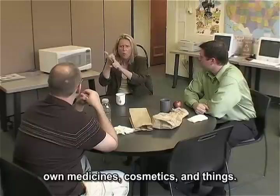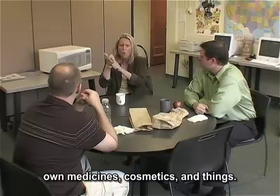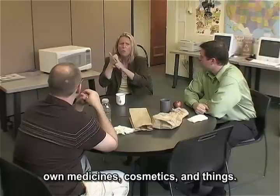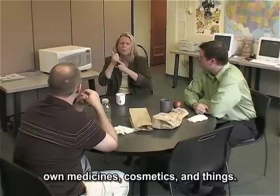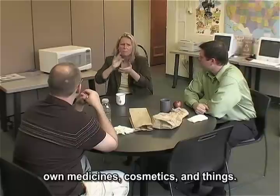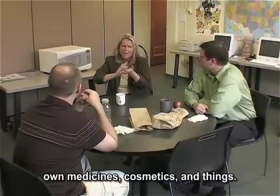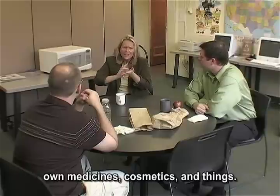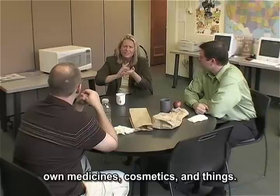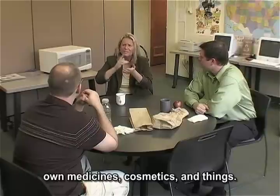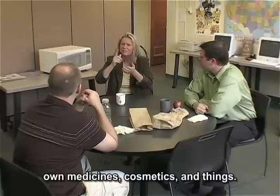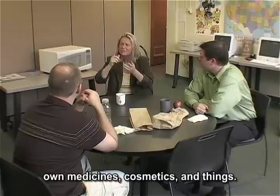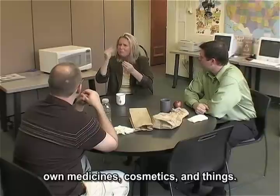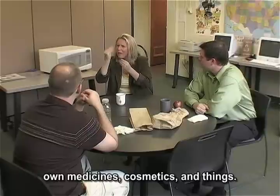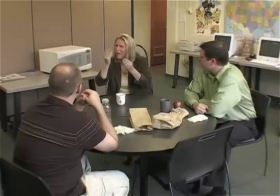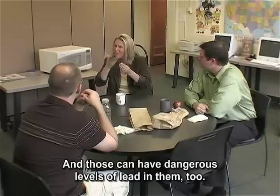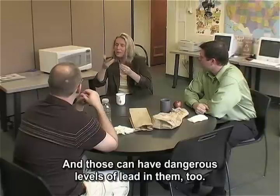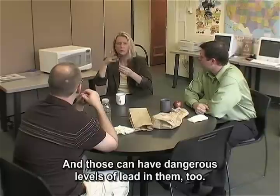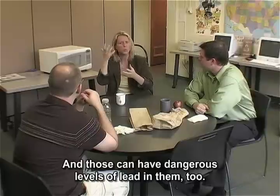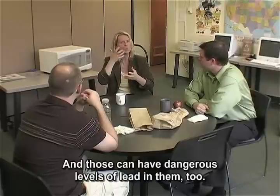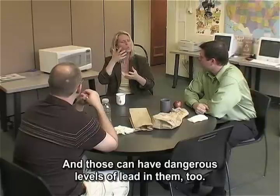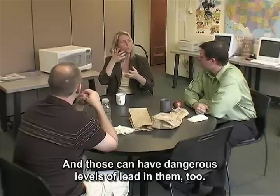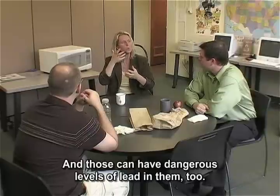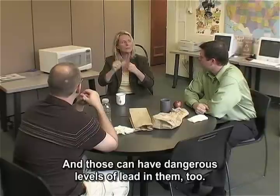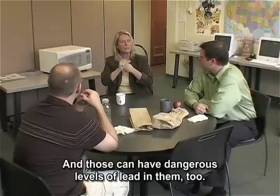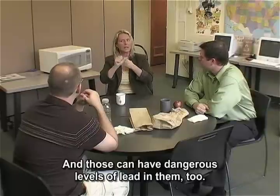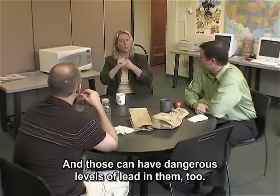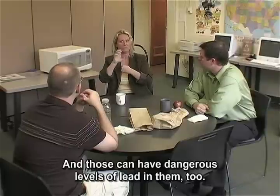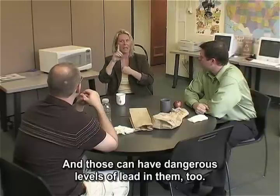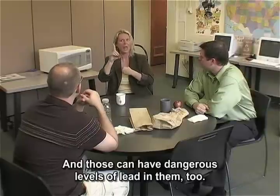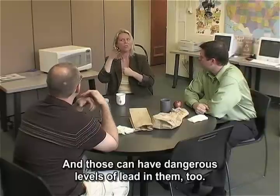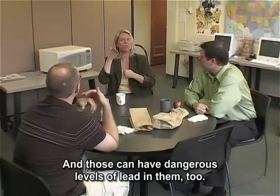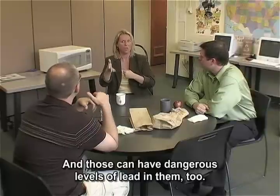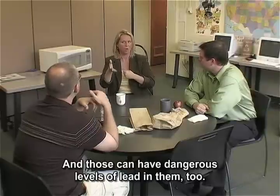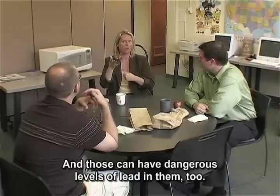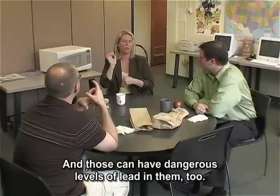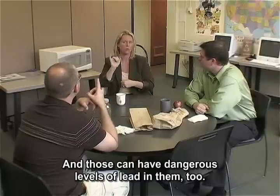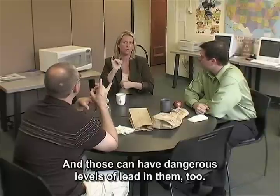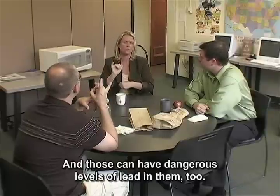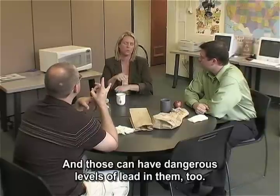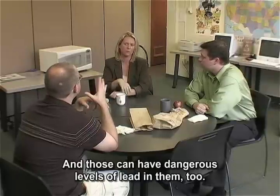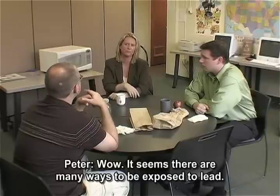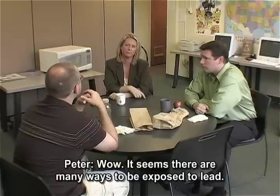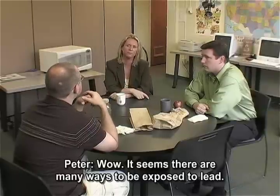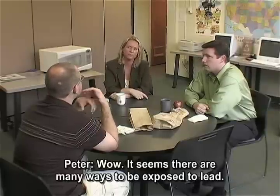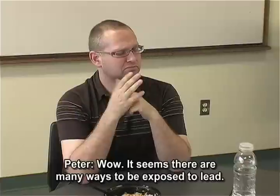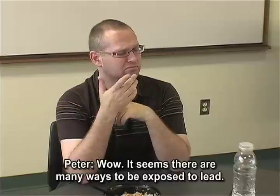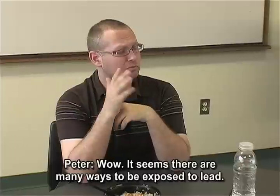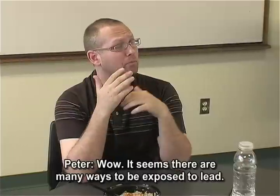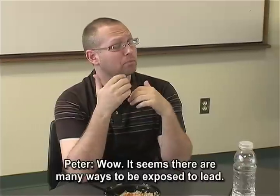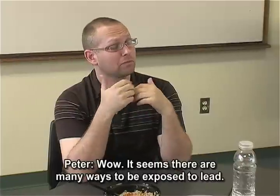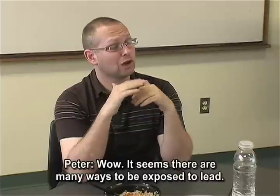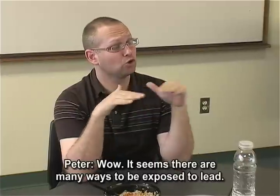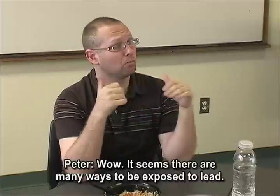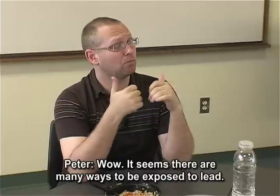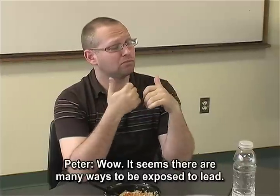and things. And, those can have dangerous levels of lead in them, too. Wow. It seems there are many